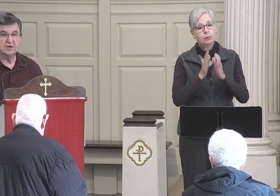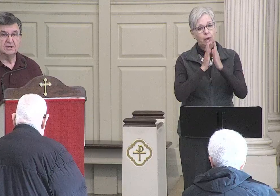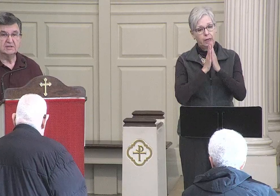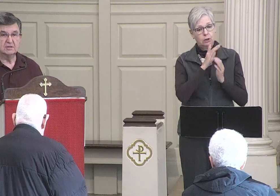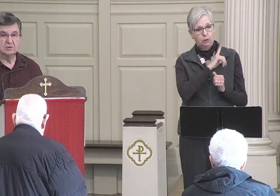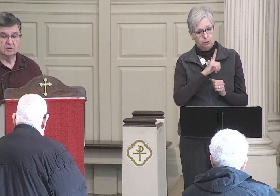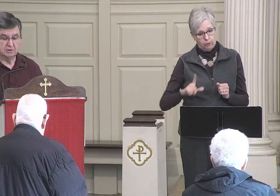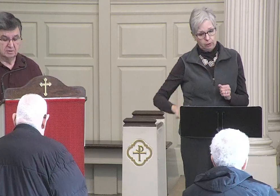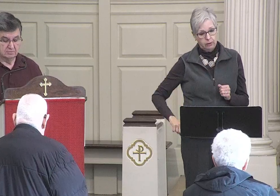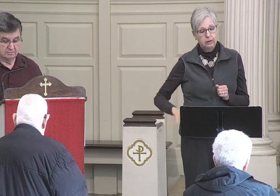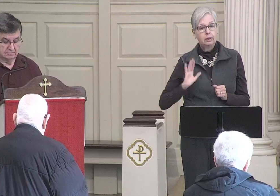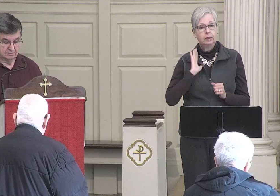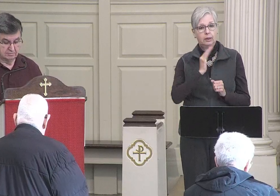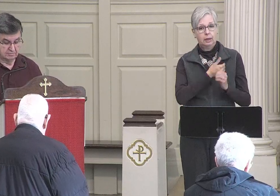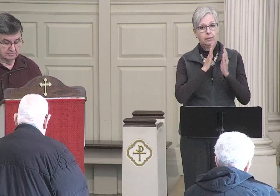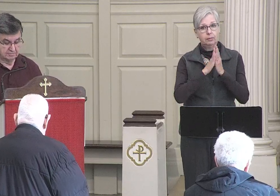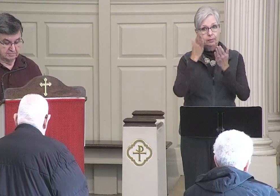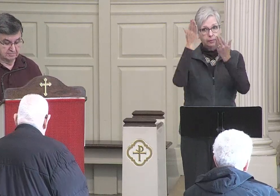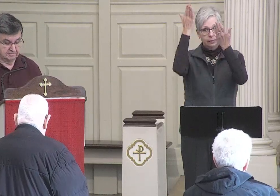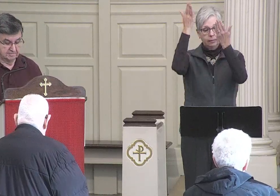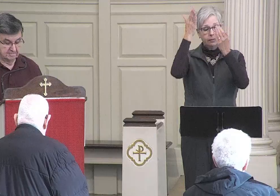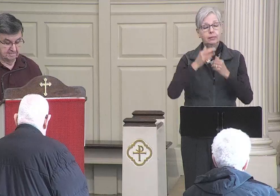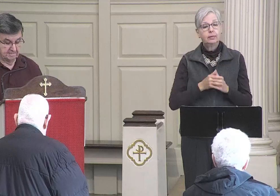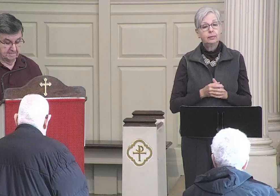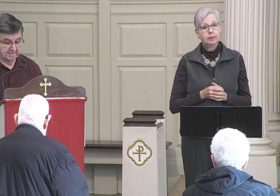We pray to the Lord.